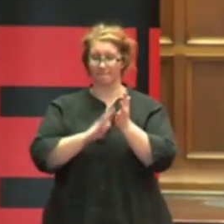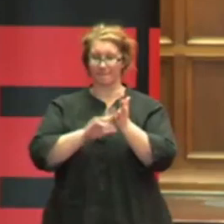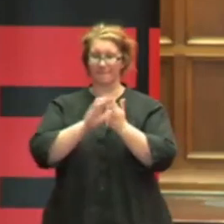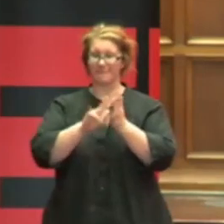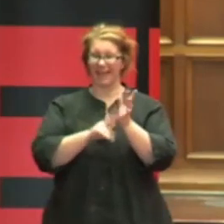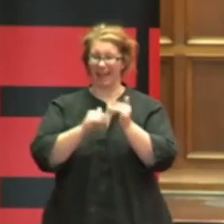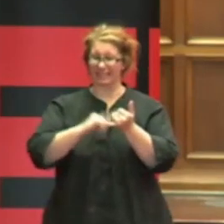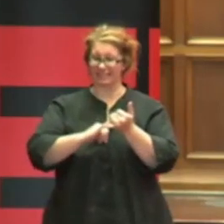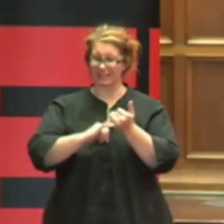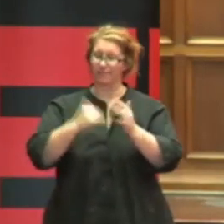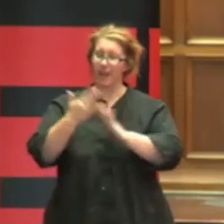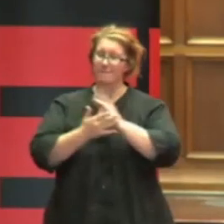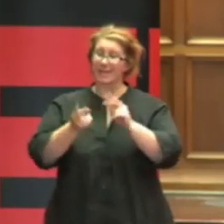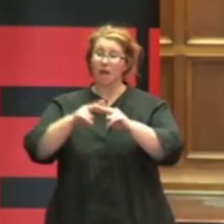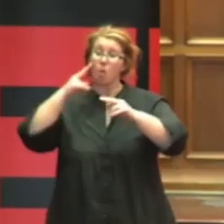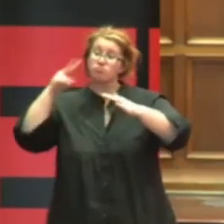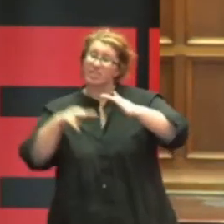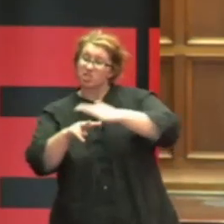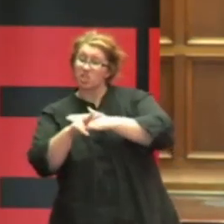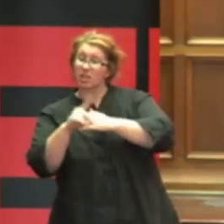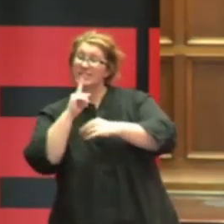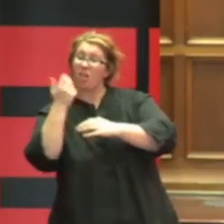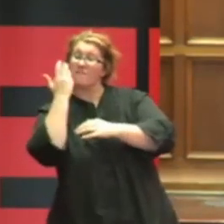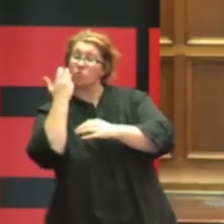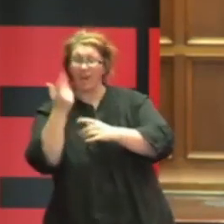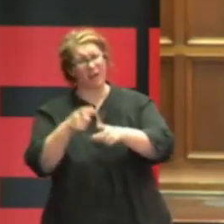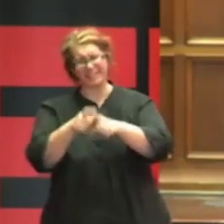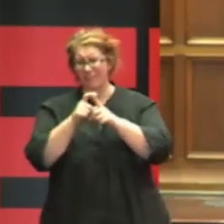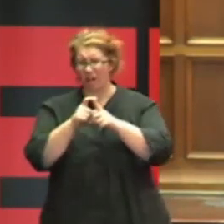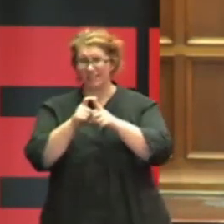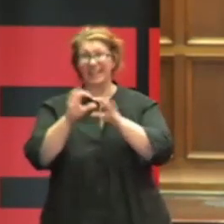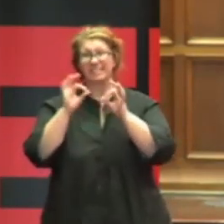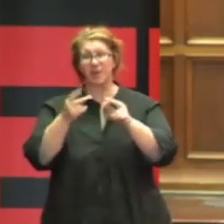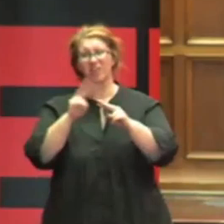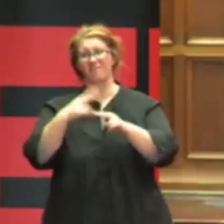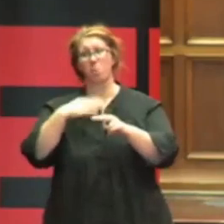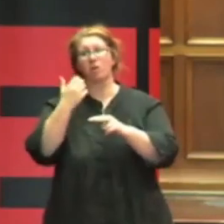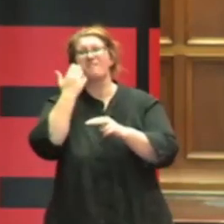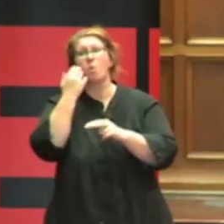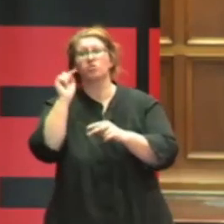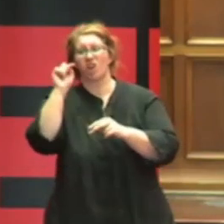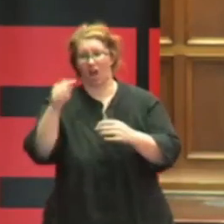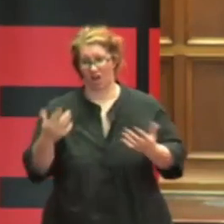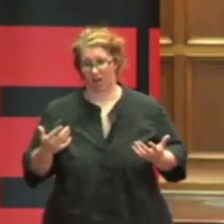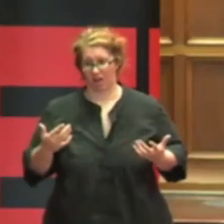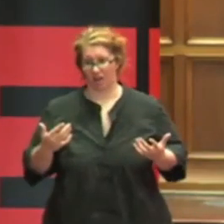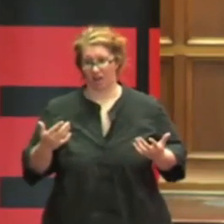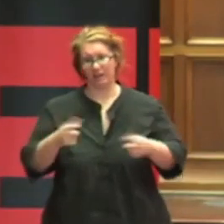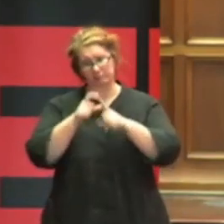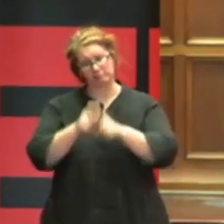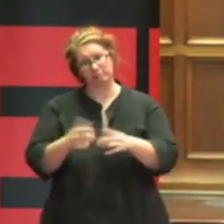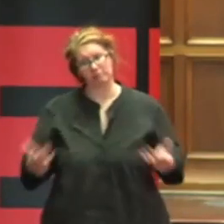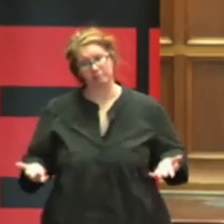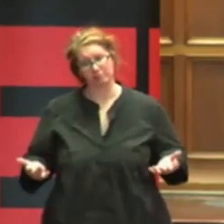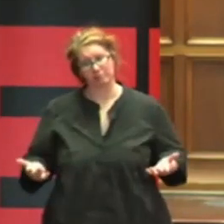Prediction is difficult, especially about the future. Now, this quote is attributed to Niels Bohr, and he wasn't joking when he made the